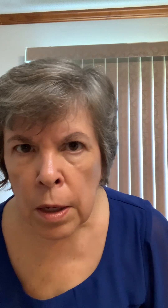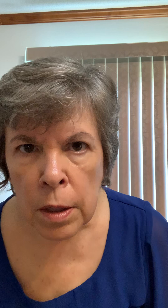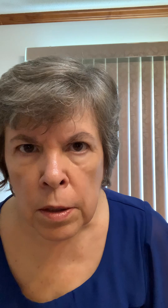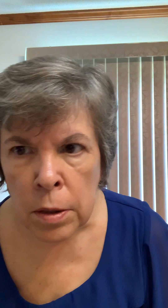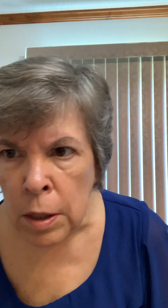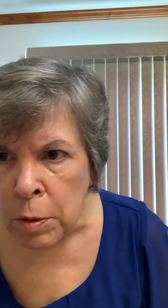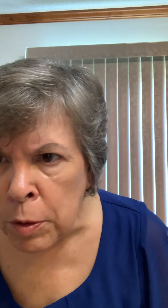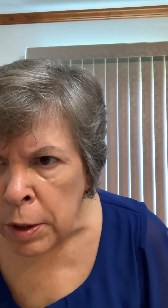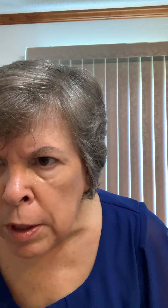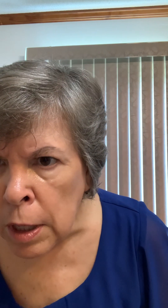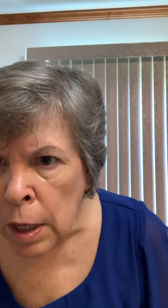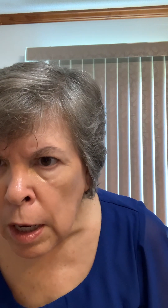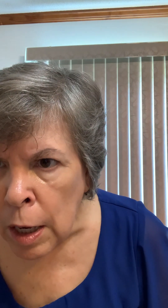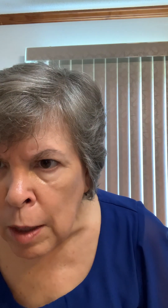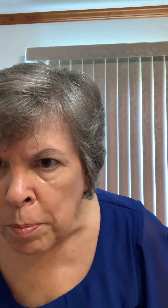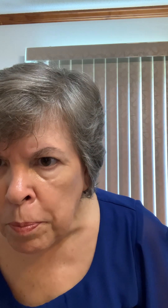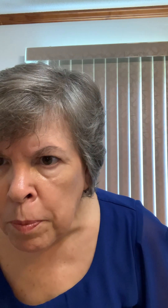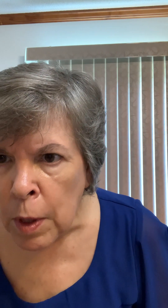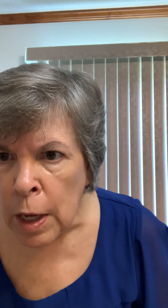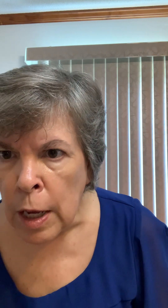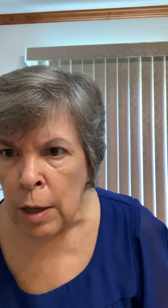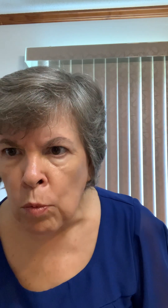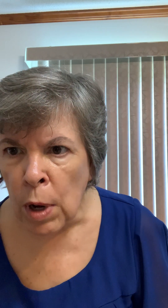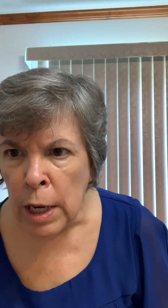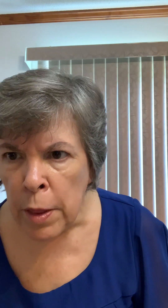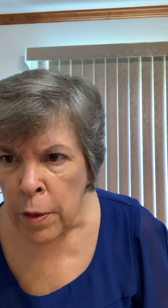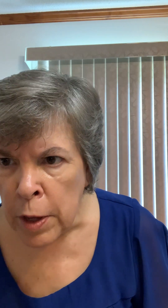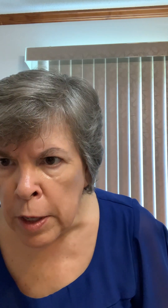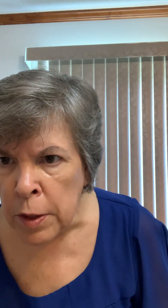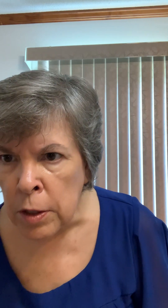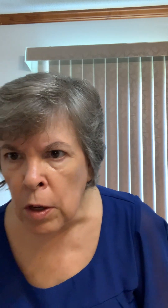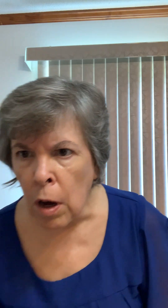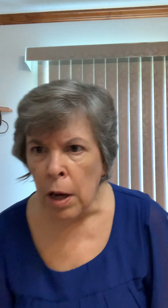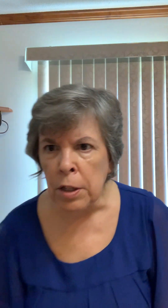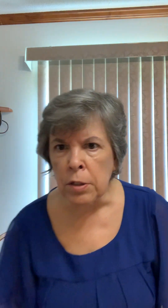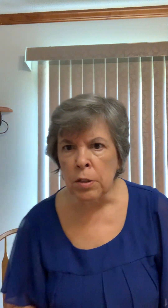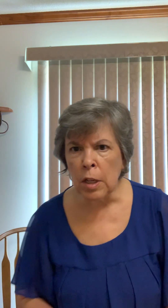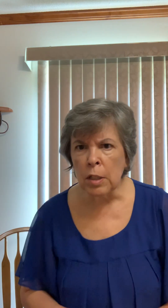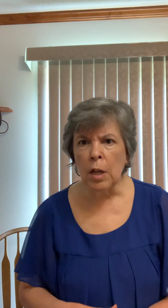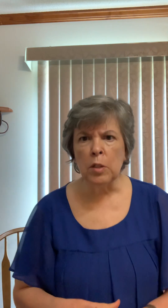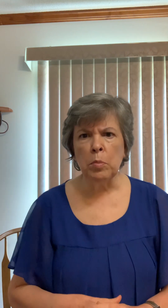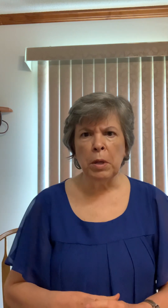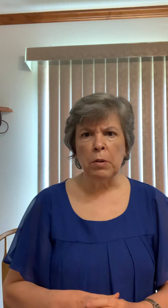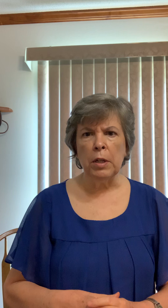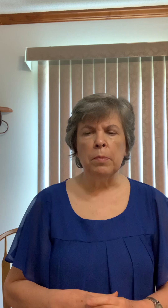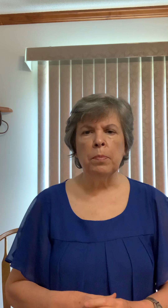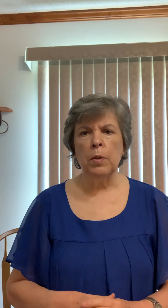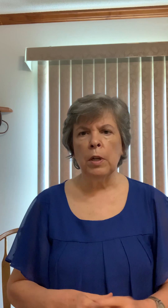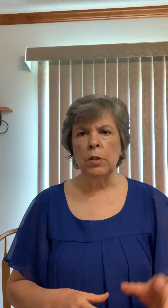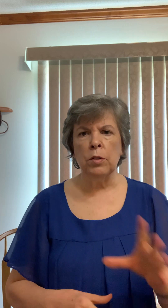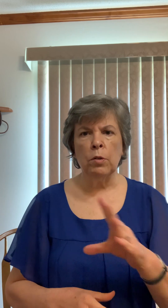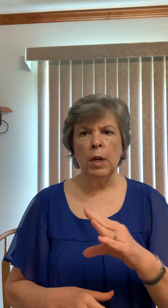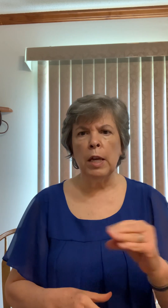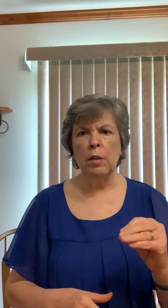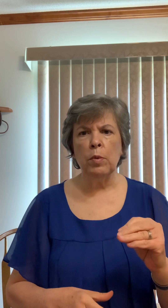Let's see how we're doing. And when I think that God, his son not sparing. Okay, so and we